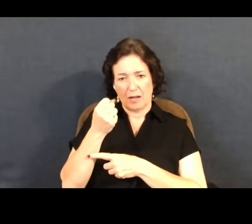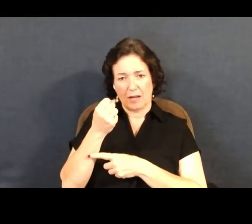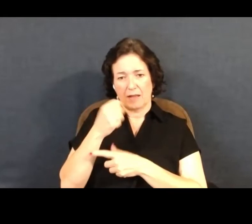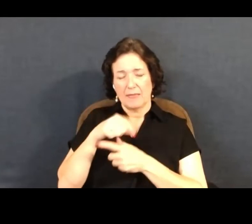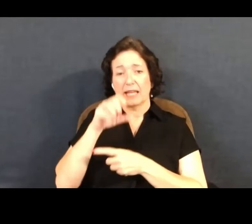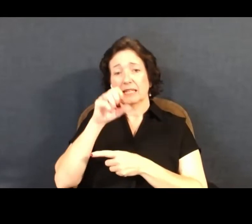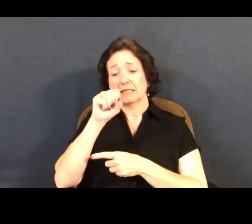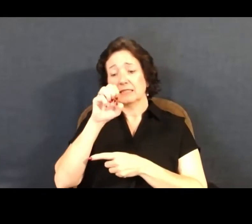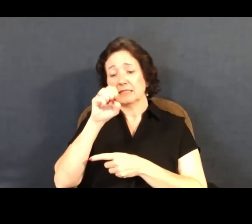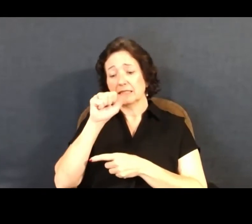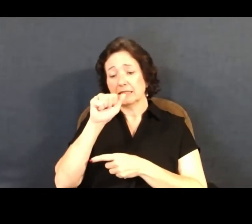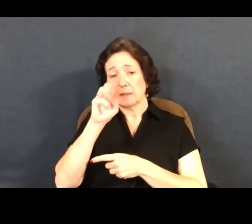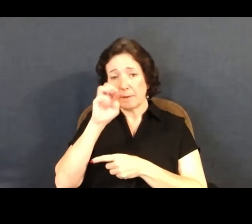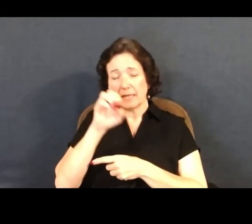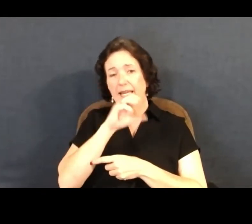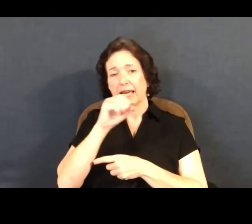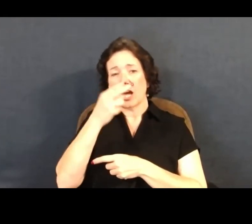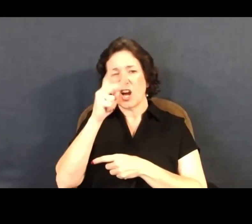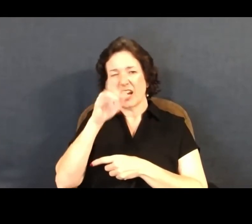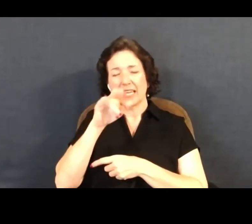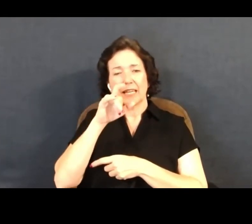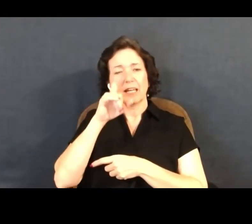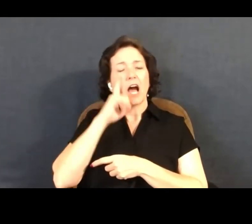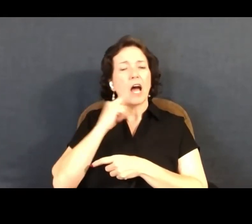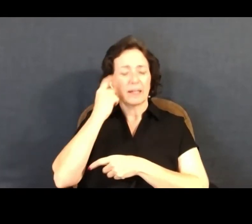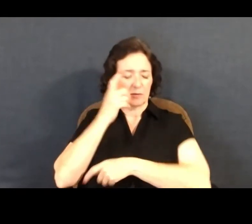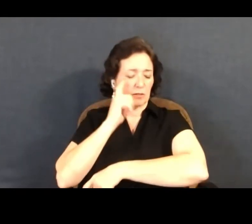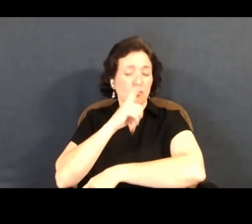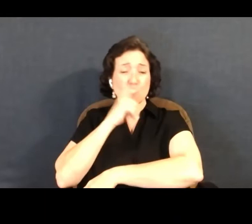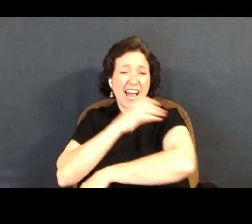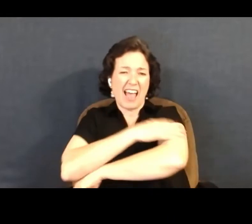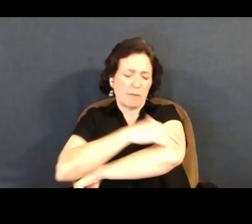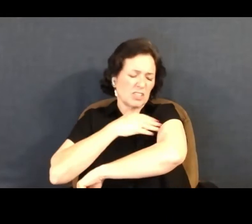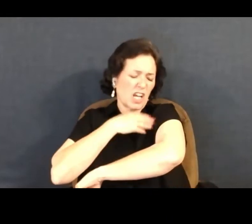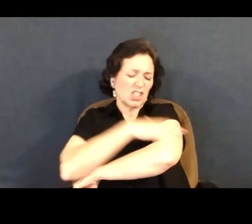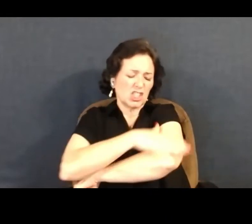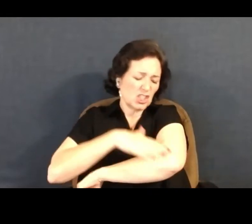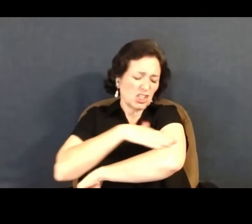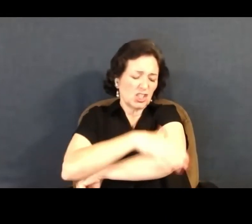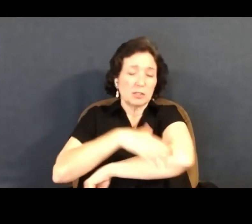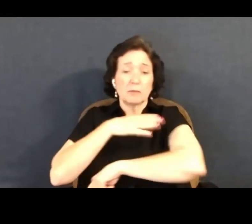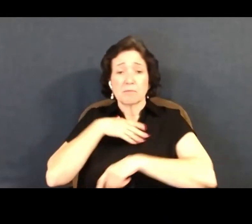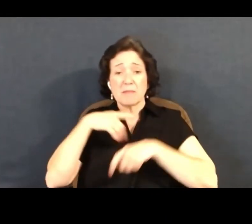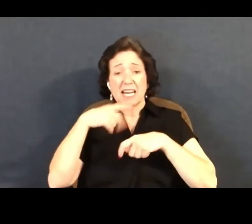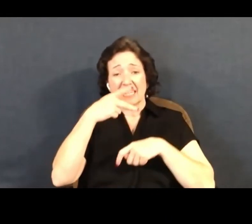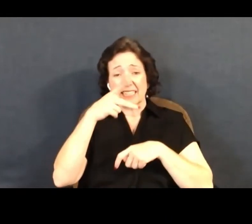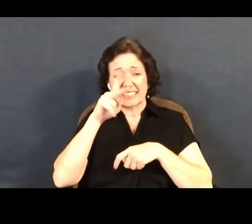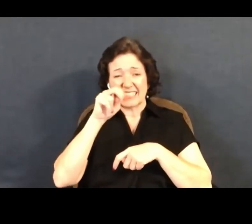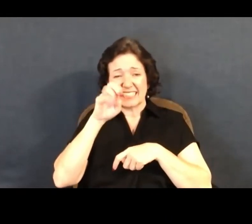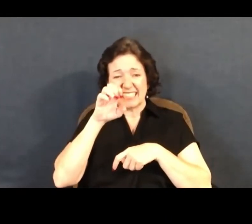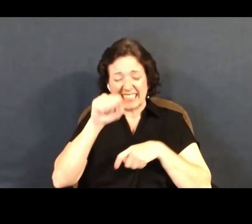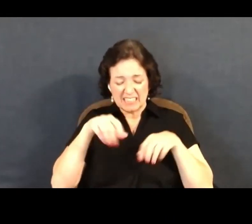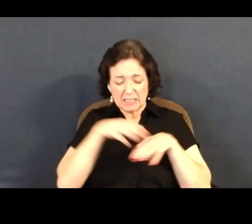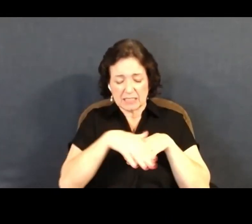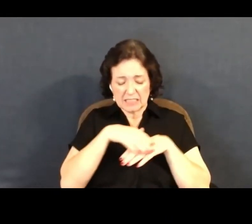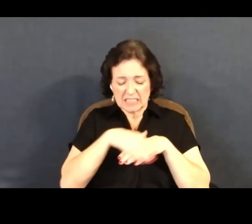and honey and take off all the dry skin off my elbows and my knees. And then with a little milk,